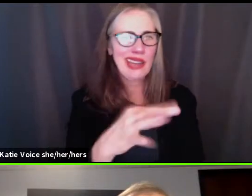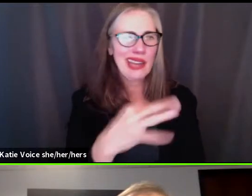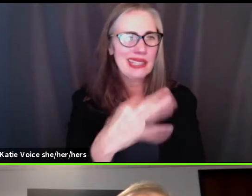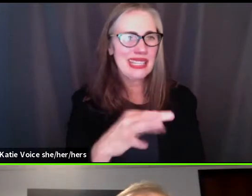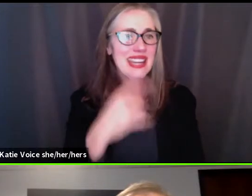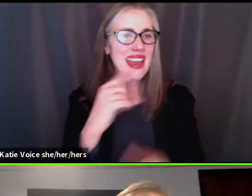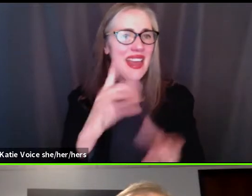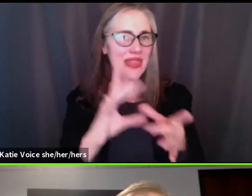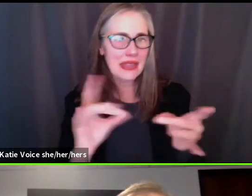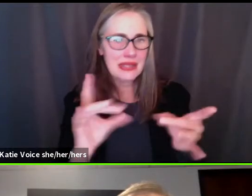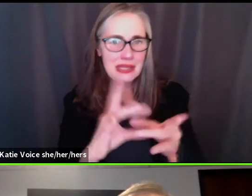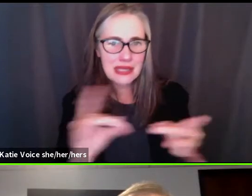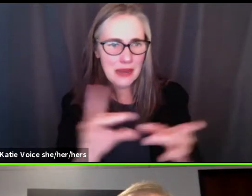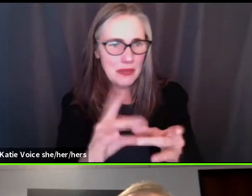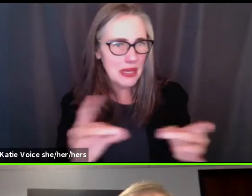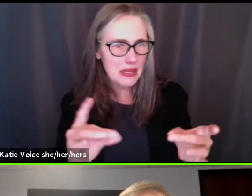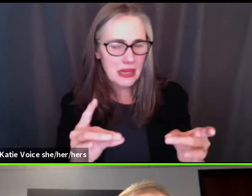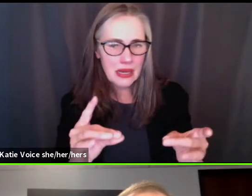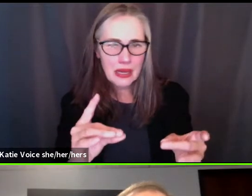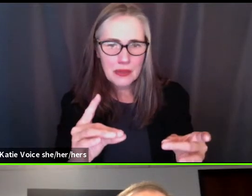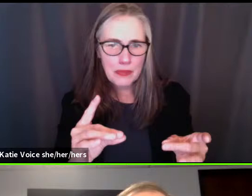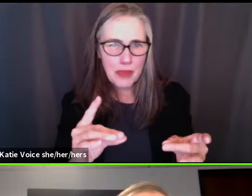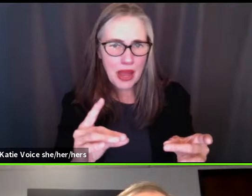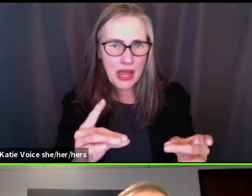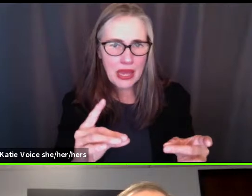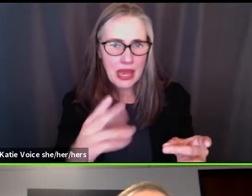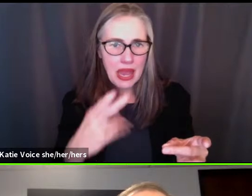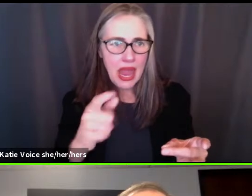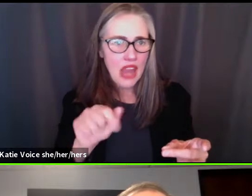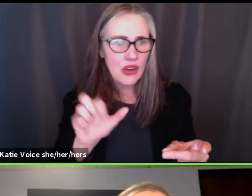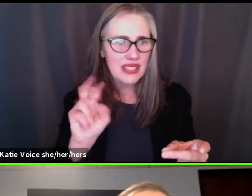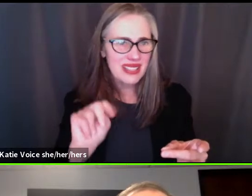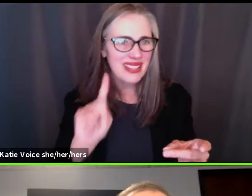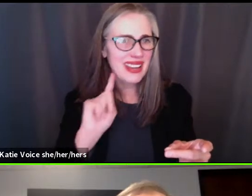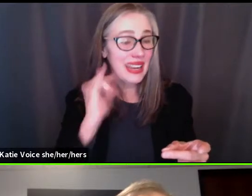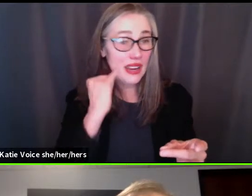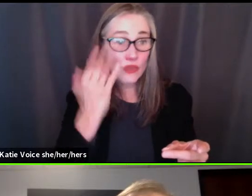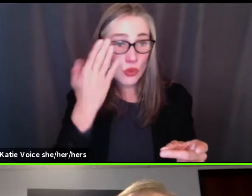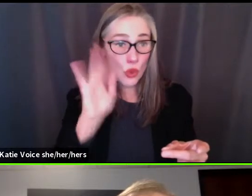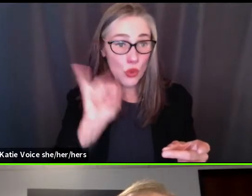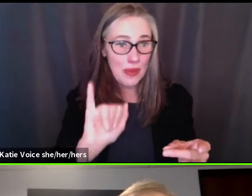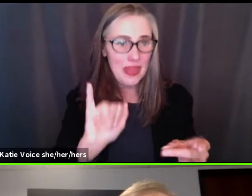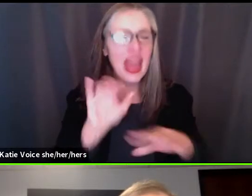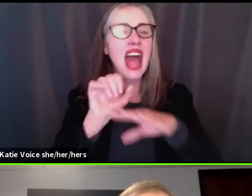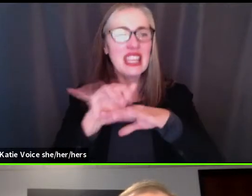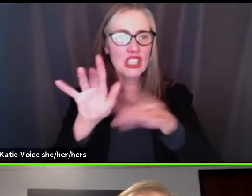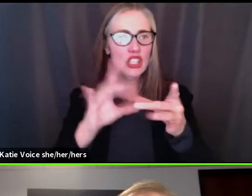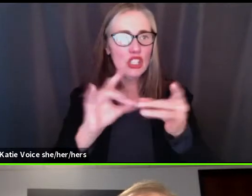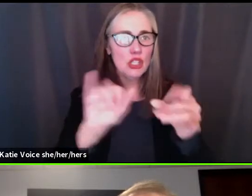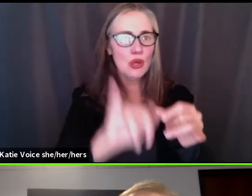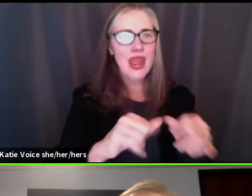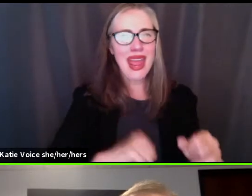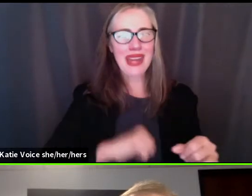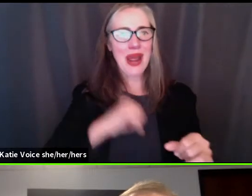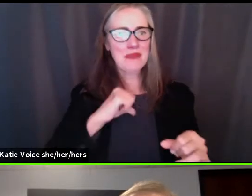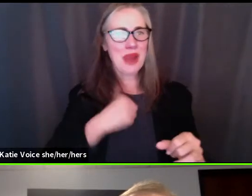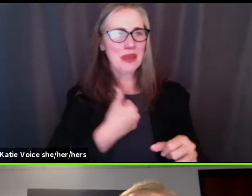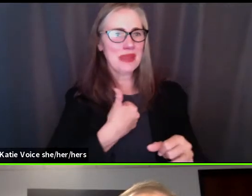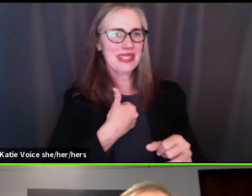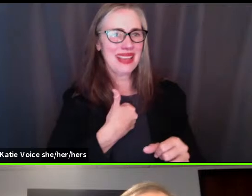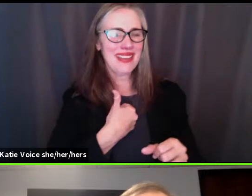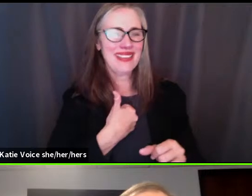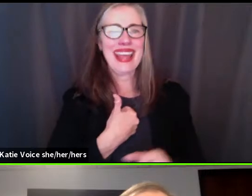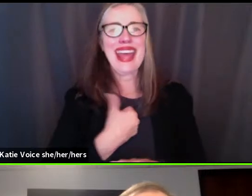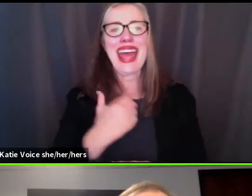If you're interested in that, I'm happy to share that with you. And one last thing, I'm proud as the secretary of the DNC's